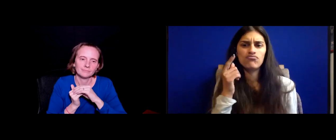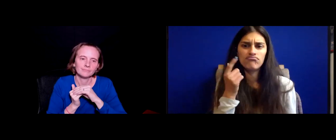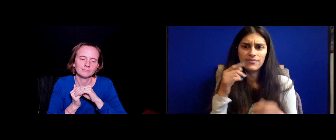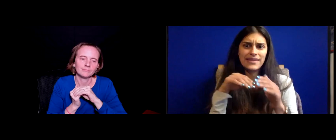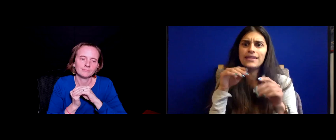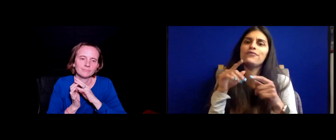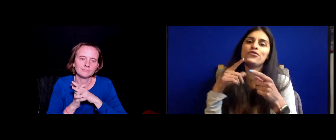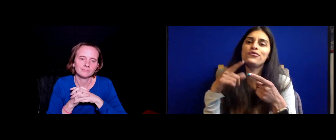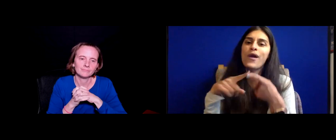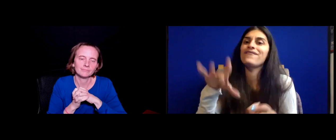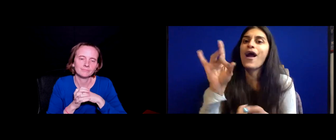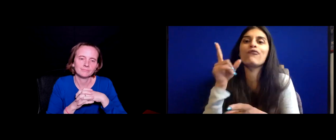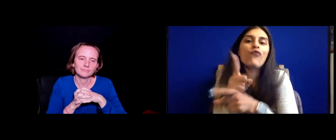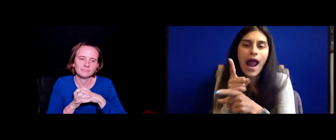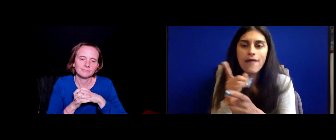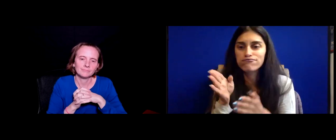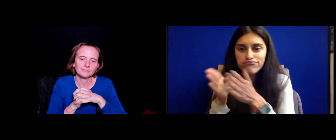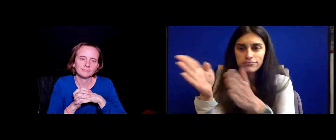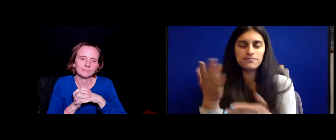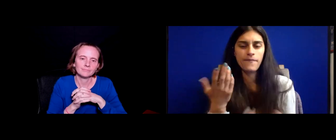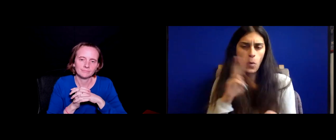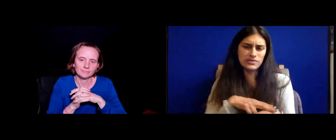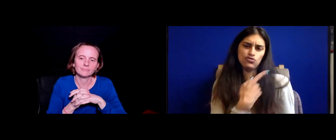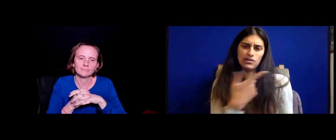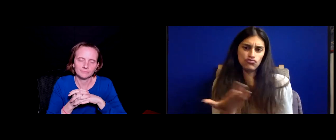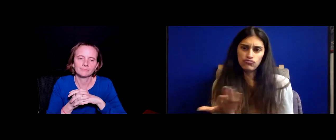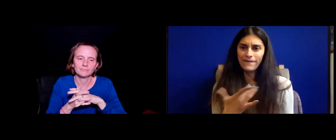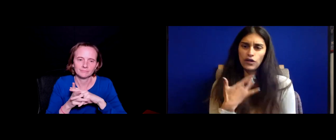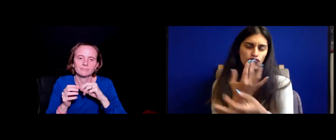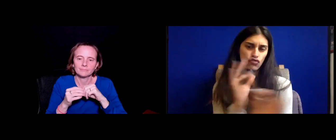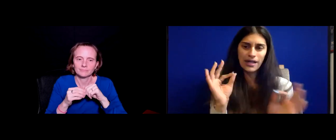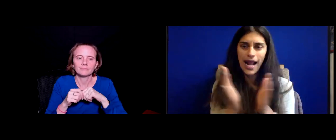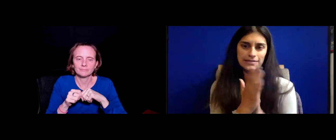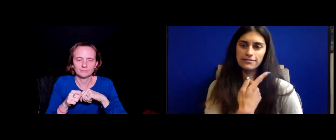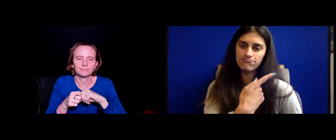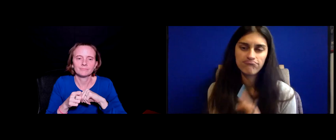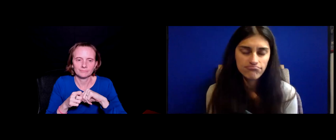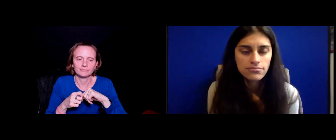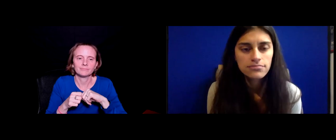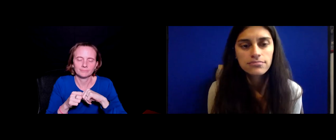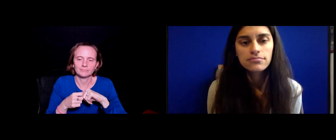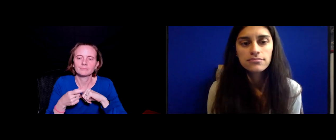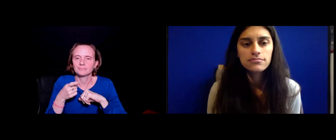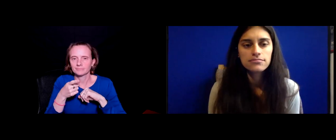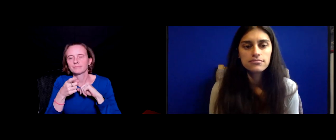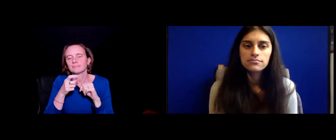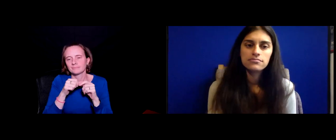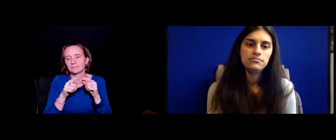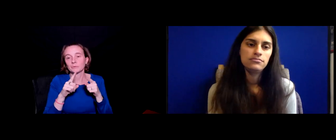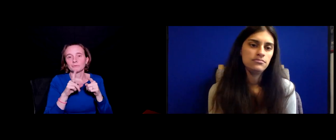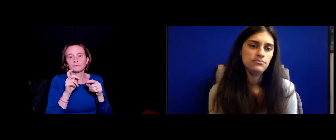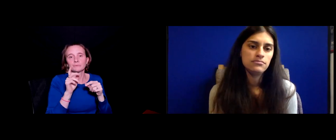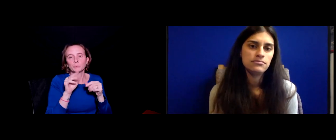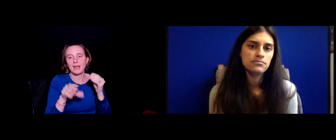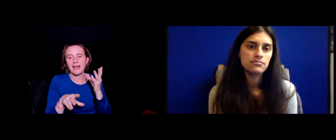and we're here to help you. We're here to guide you and help you find the right resources that you need. And it's a free service, so